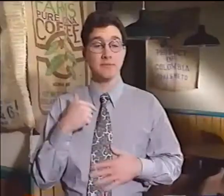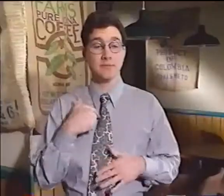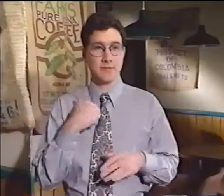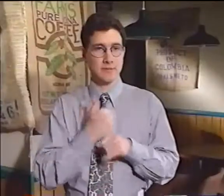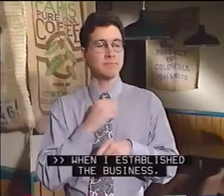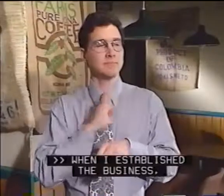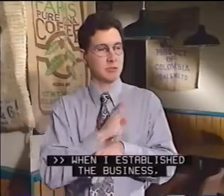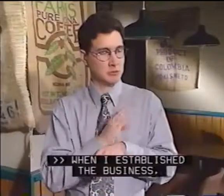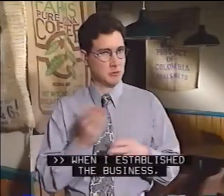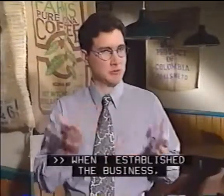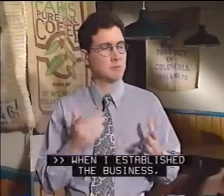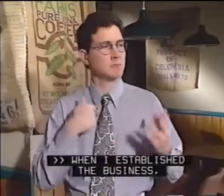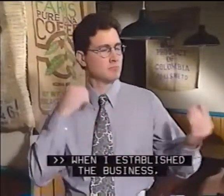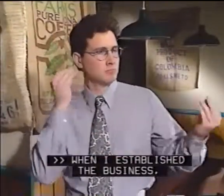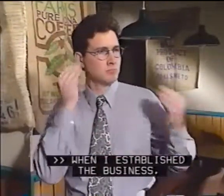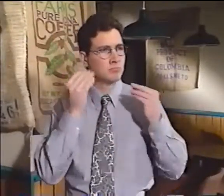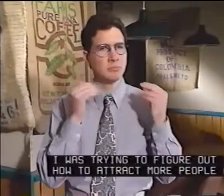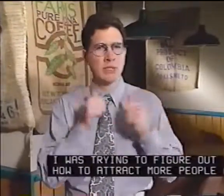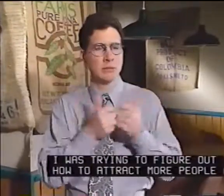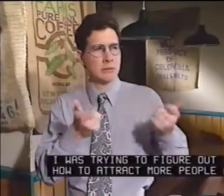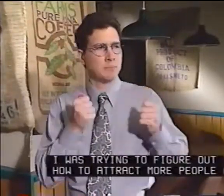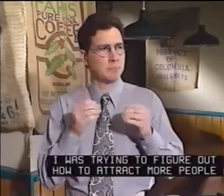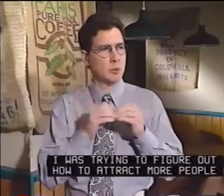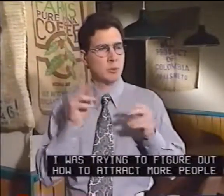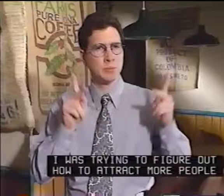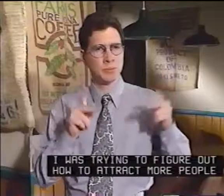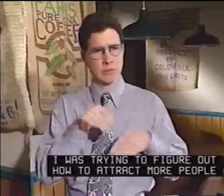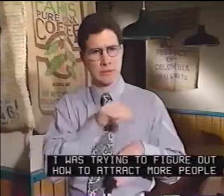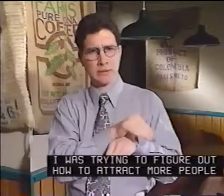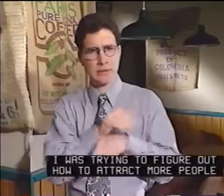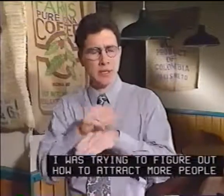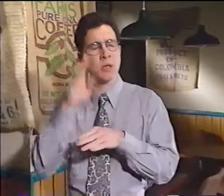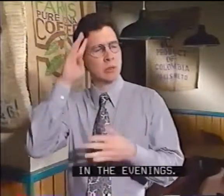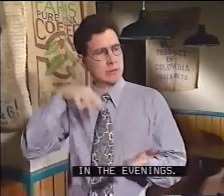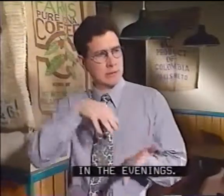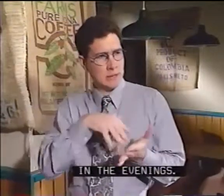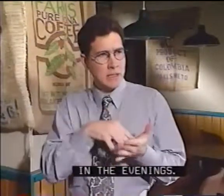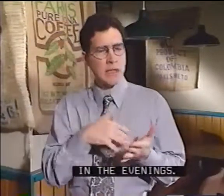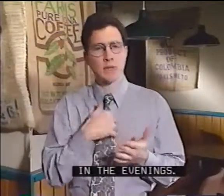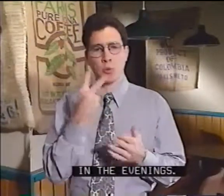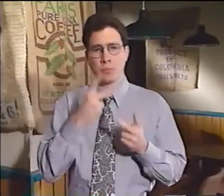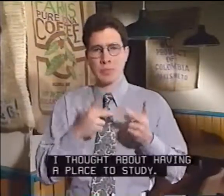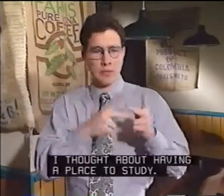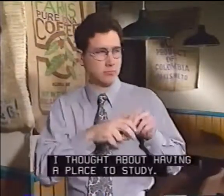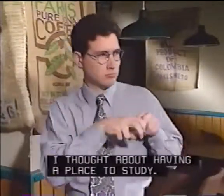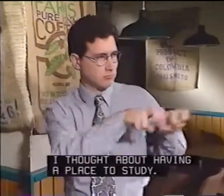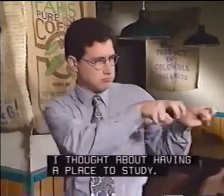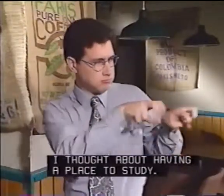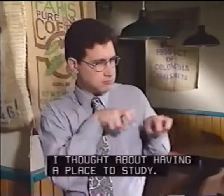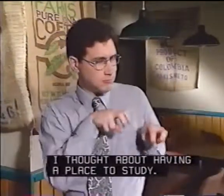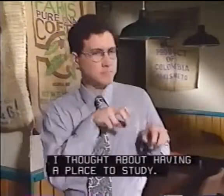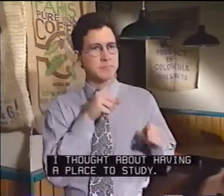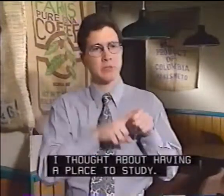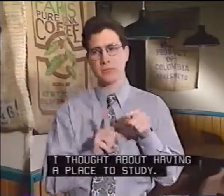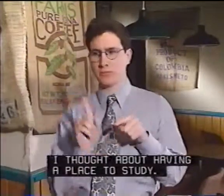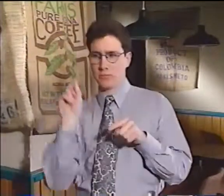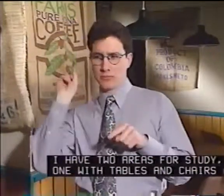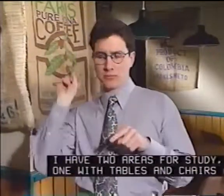When I established the business, I was trying to figure out how to attract more people in the evenings. I thought about having a place to study. I have two